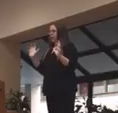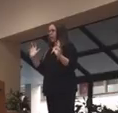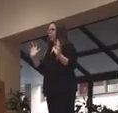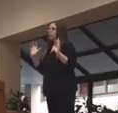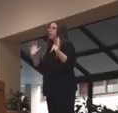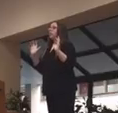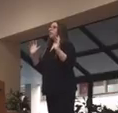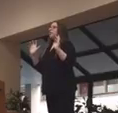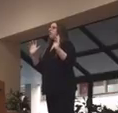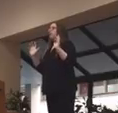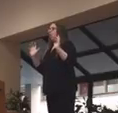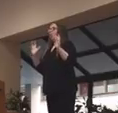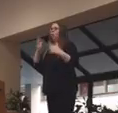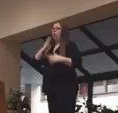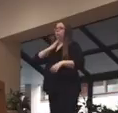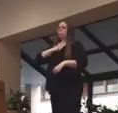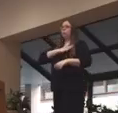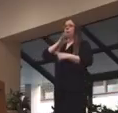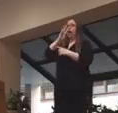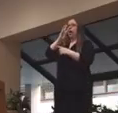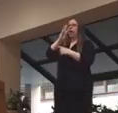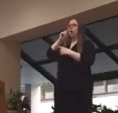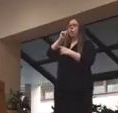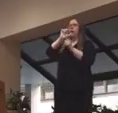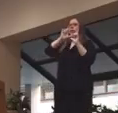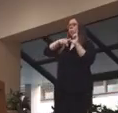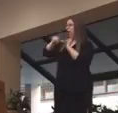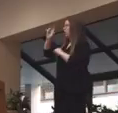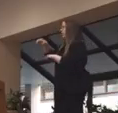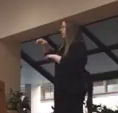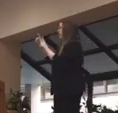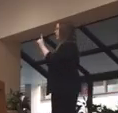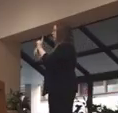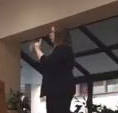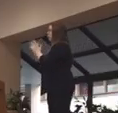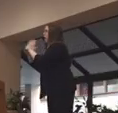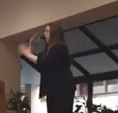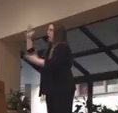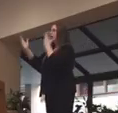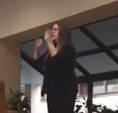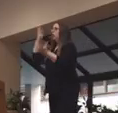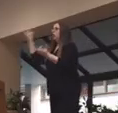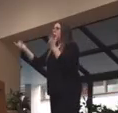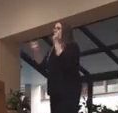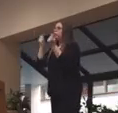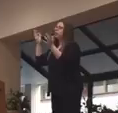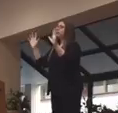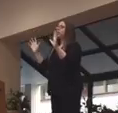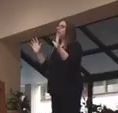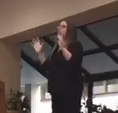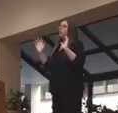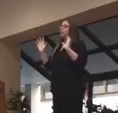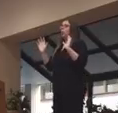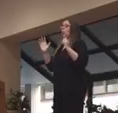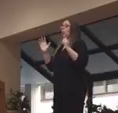So again, ODHH currently only offers WIDA availability 3 times a year. So again, going with